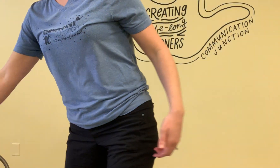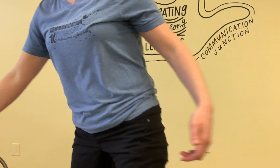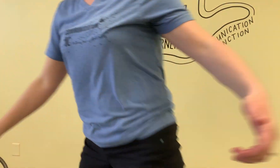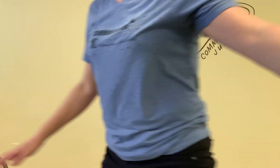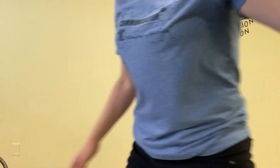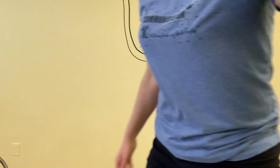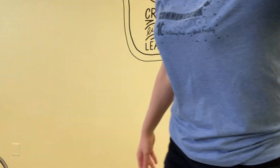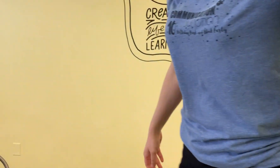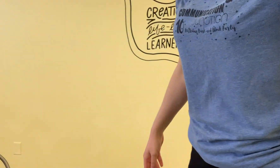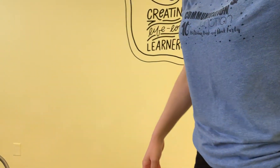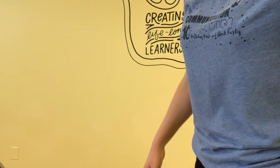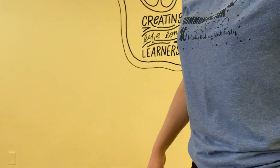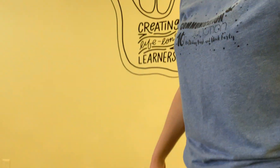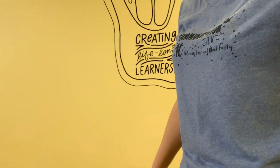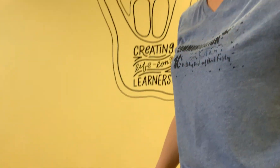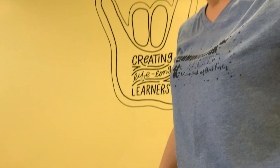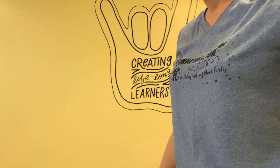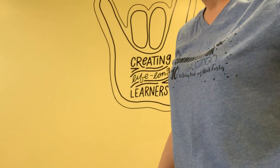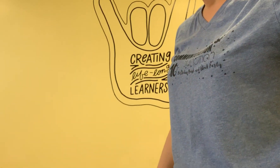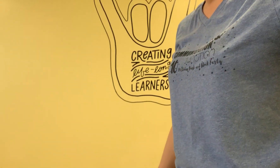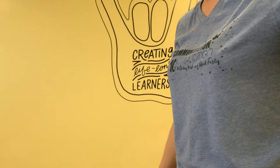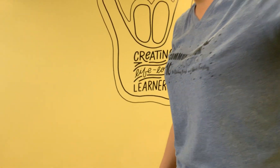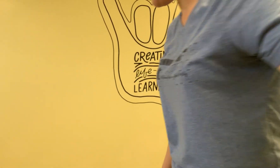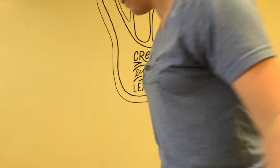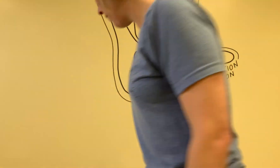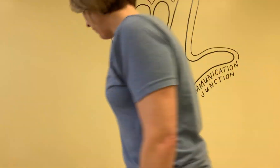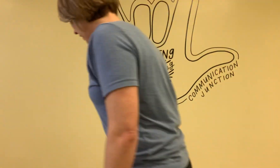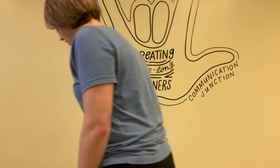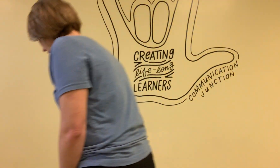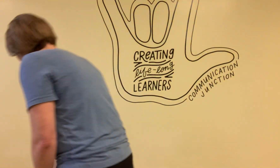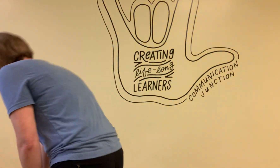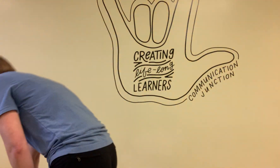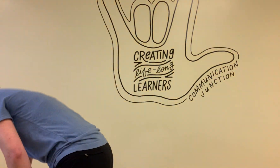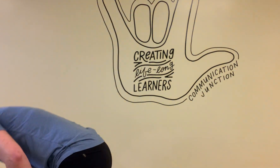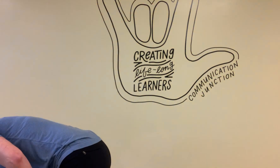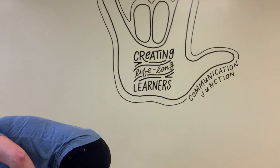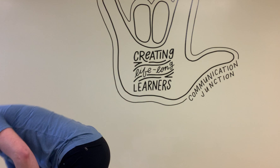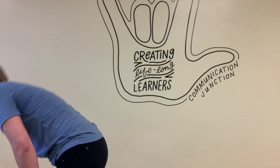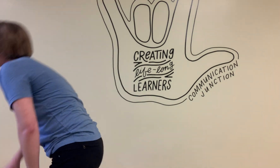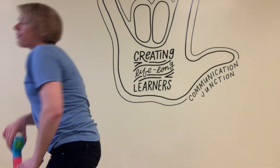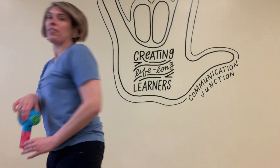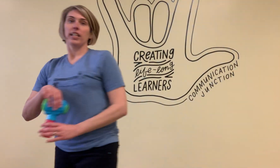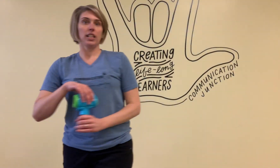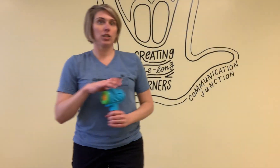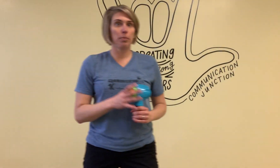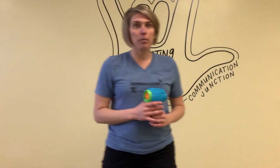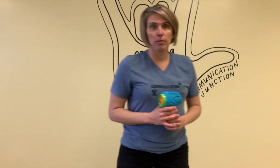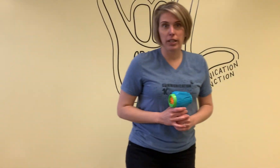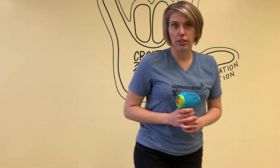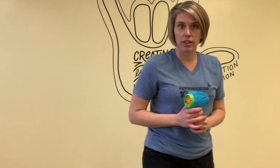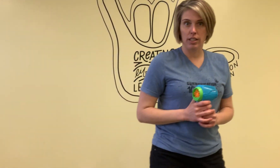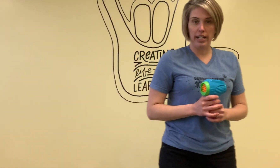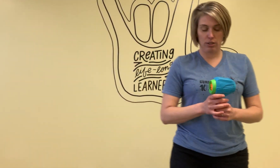Let me lift you up a little bit so you can see all that we're doing. We have this fun little bubble maker in the